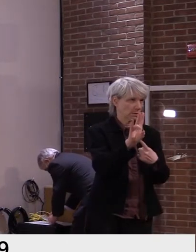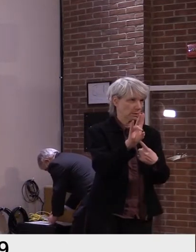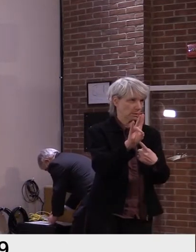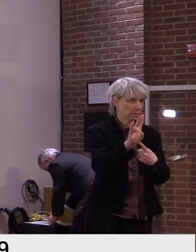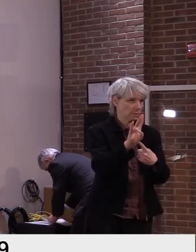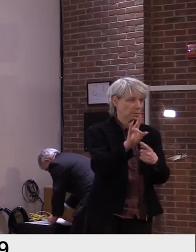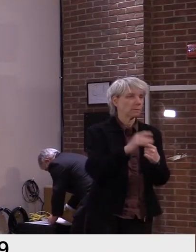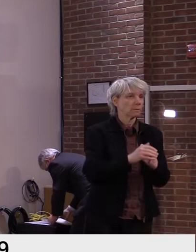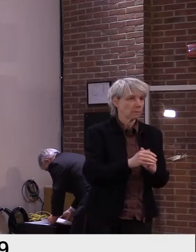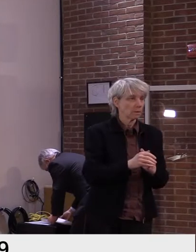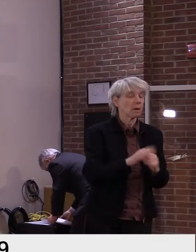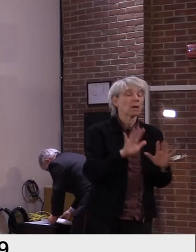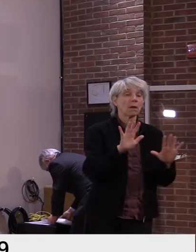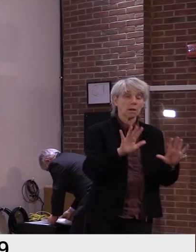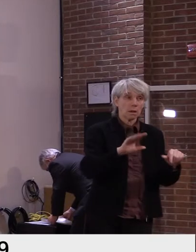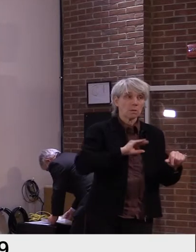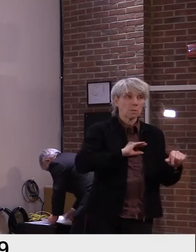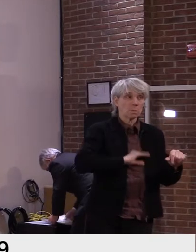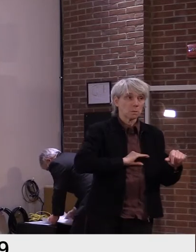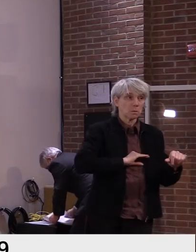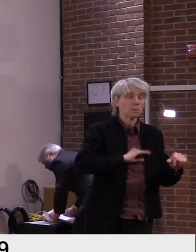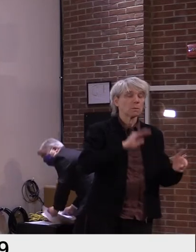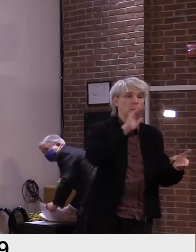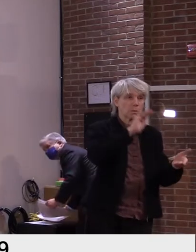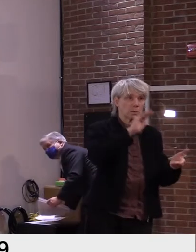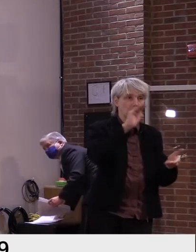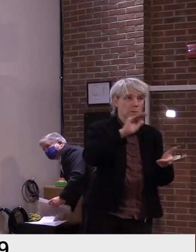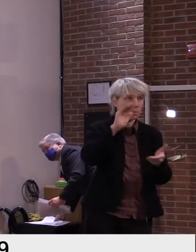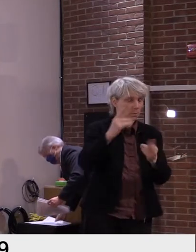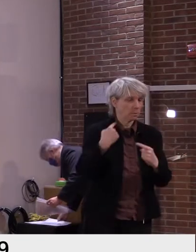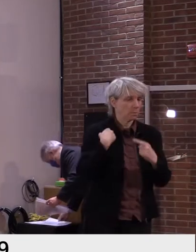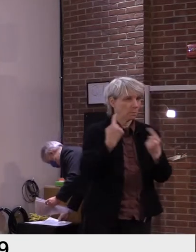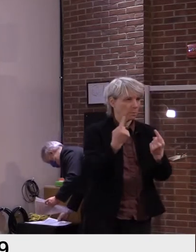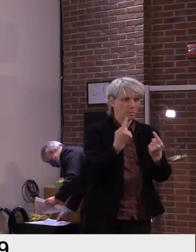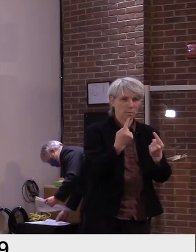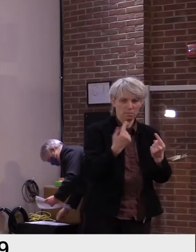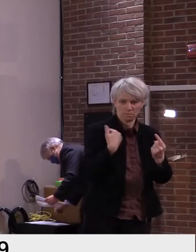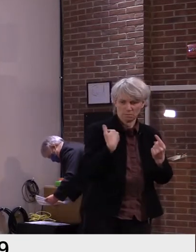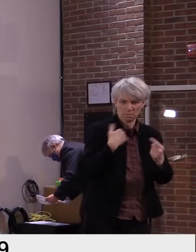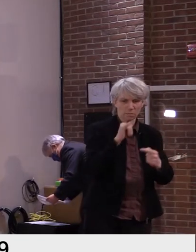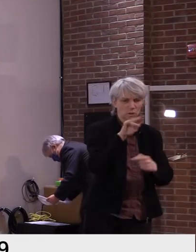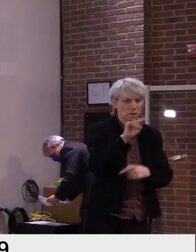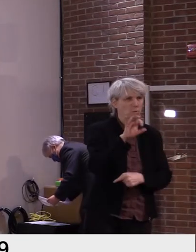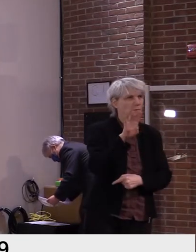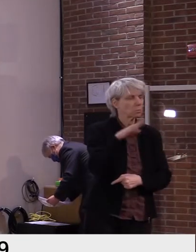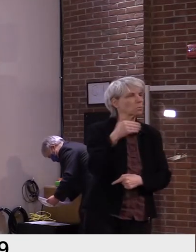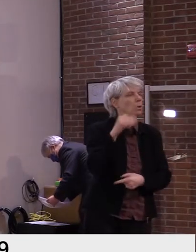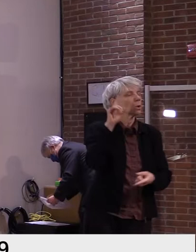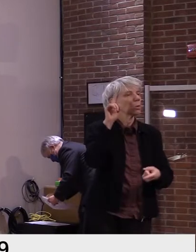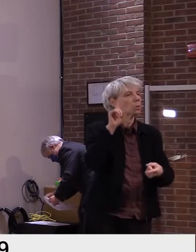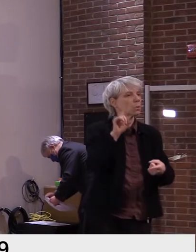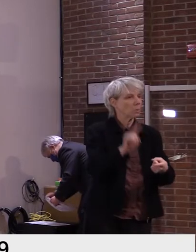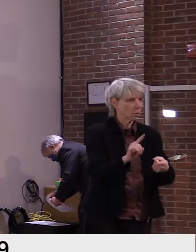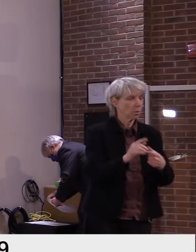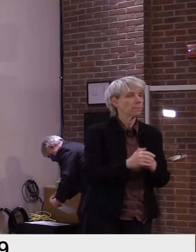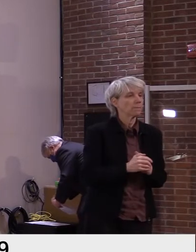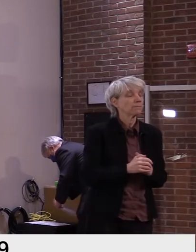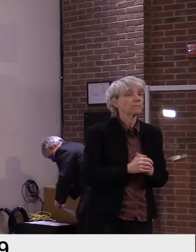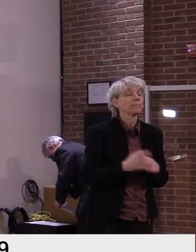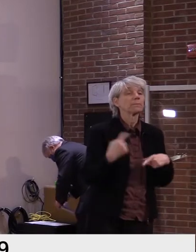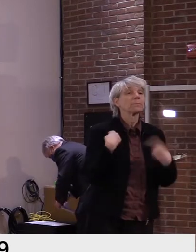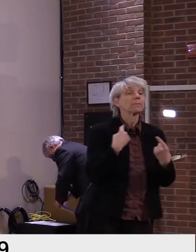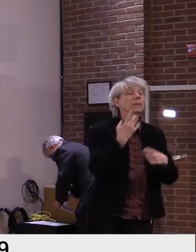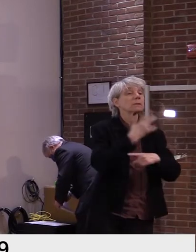are quite low in comparison to where we've been over the last several weeks. Our positivity rate over a 7-day